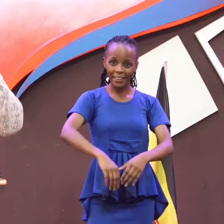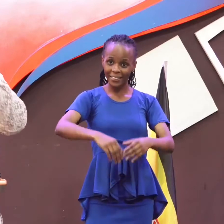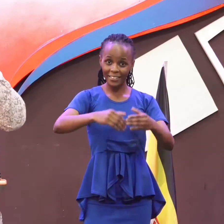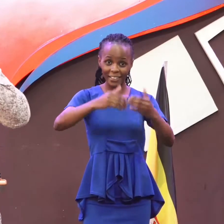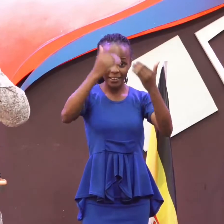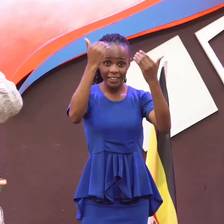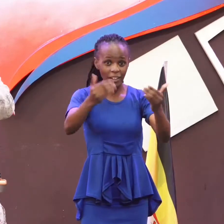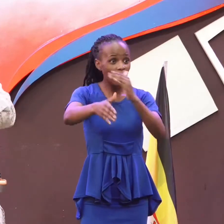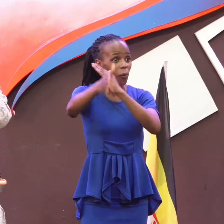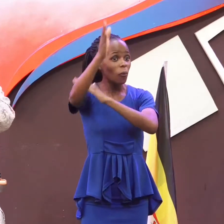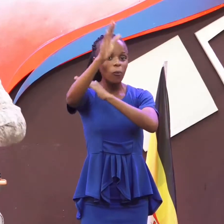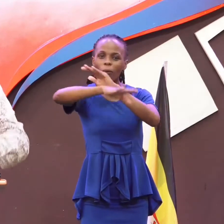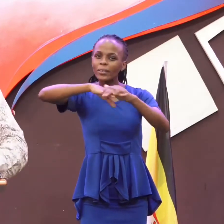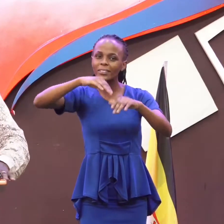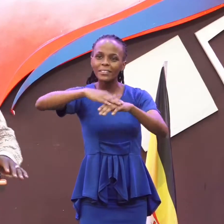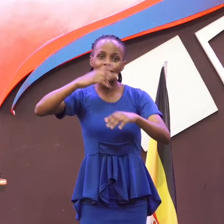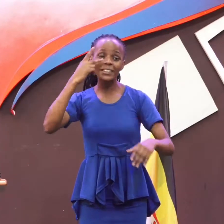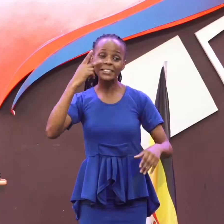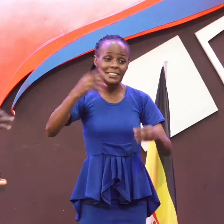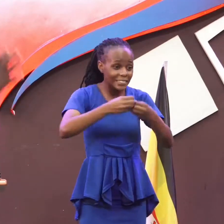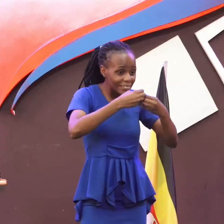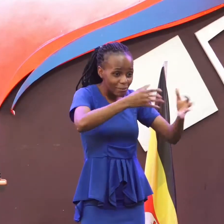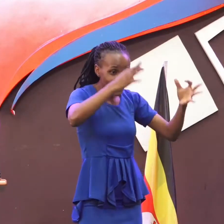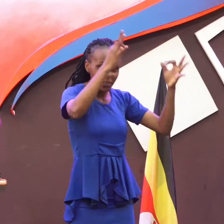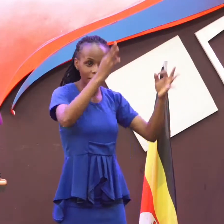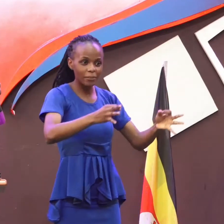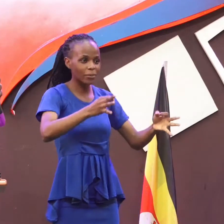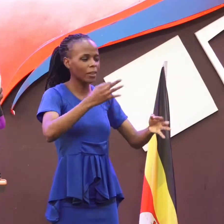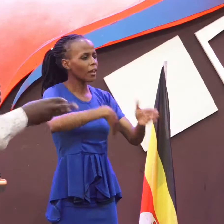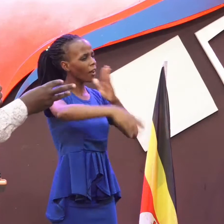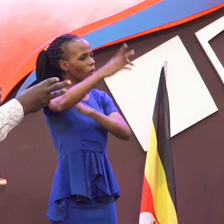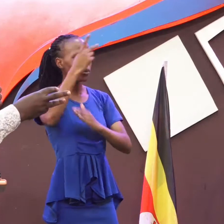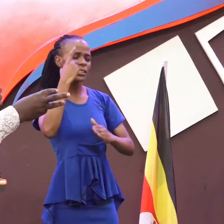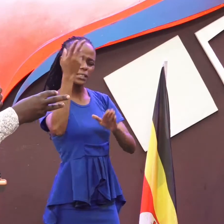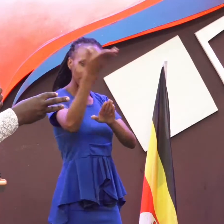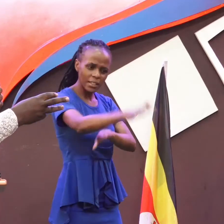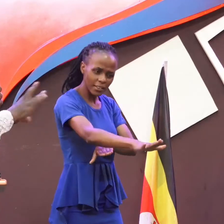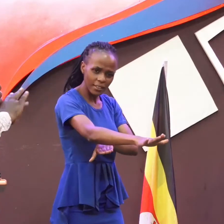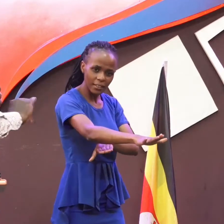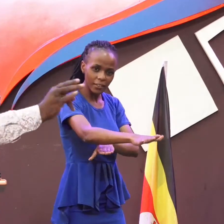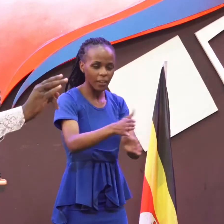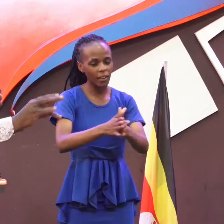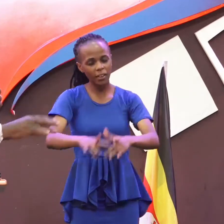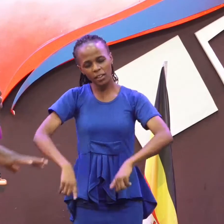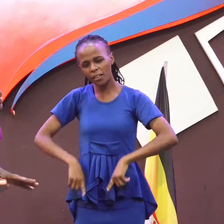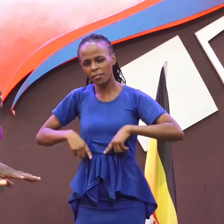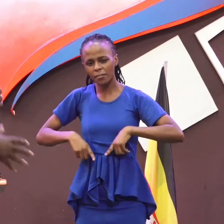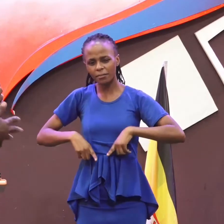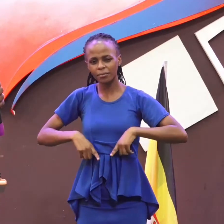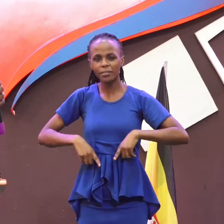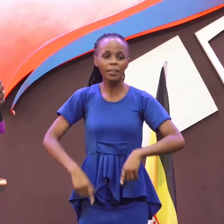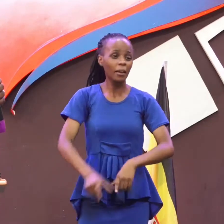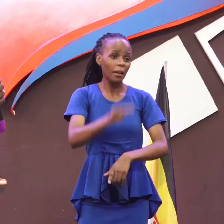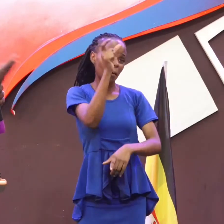katulira Katonda yetalaba bingi bigwao. God does not see many. Katonda alaba kufa. God sees death na bulamu and life.